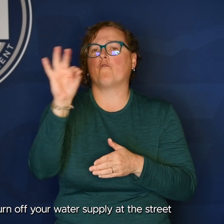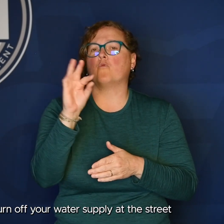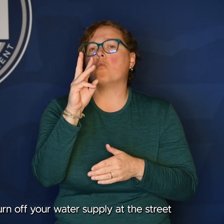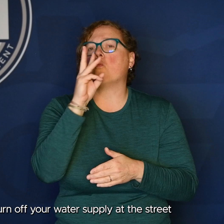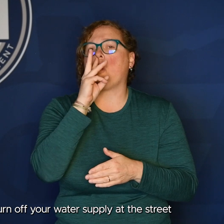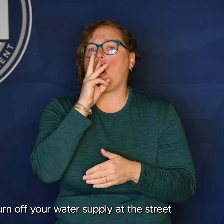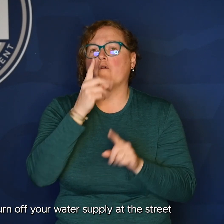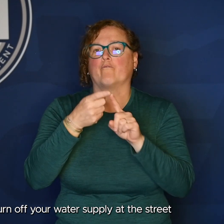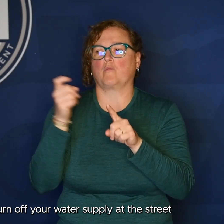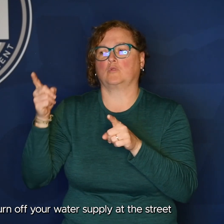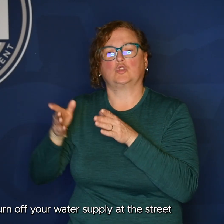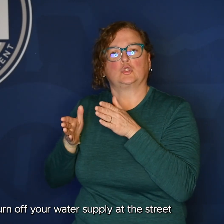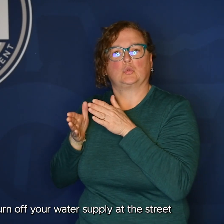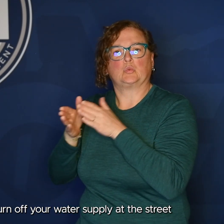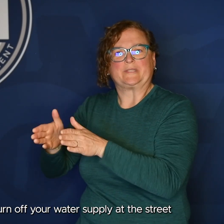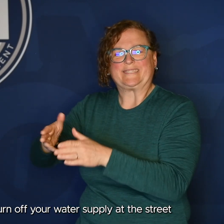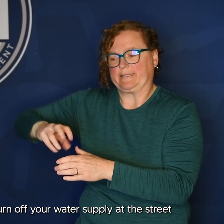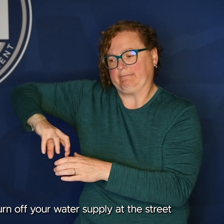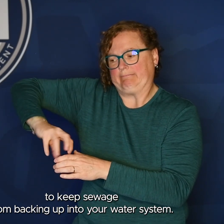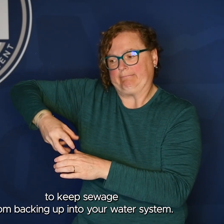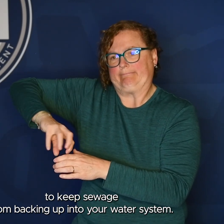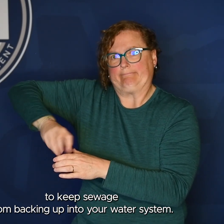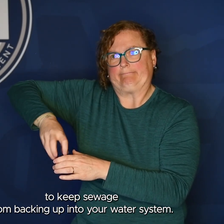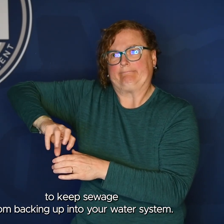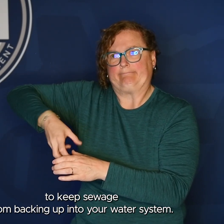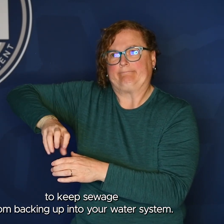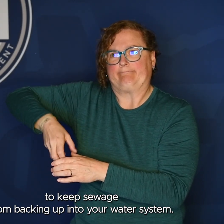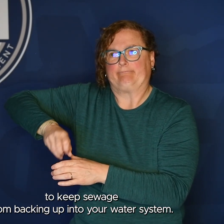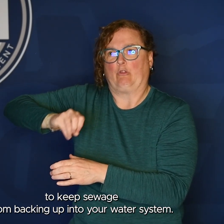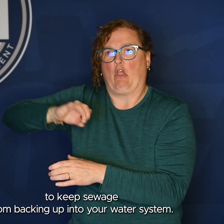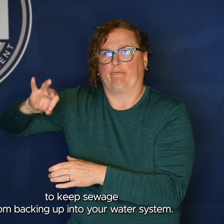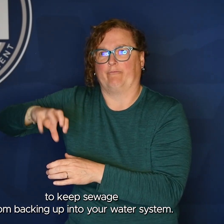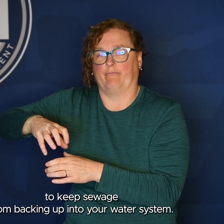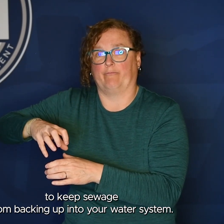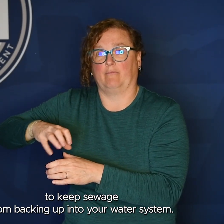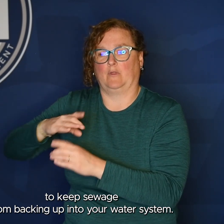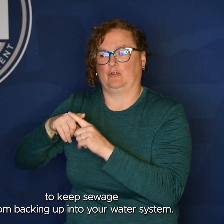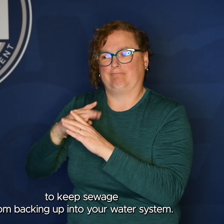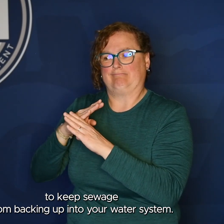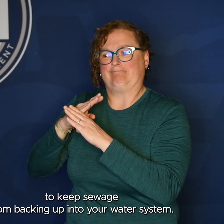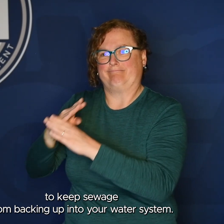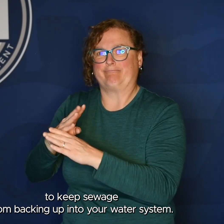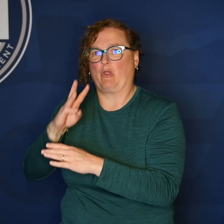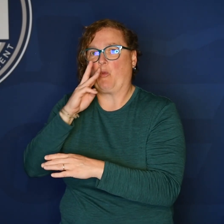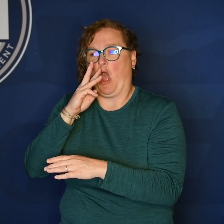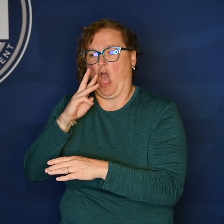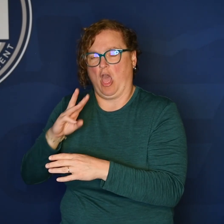Turn off your water supply at the street to keep sewage from backing up into your water system.